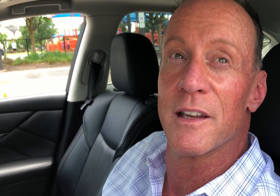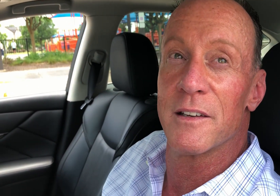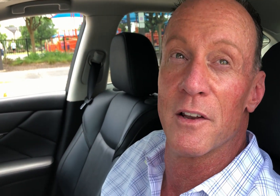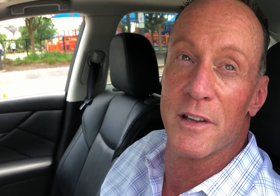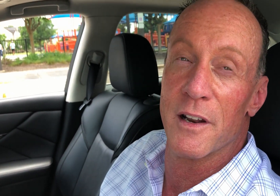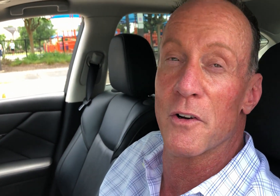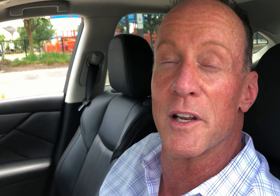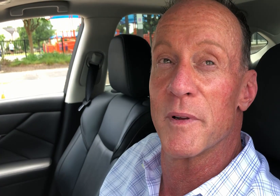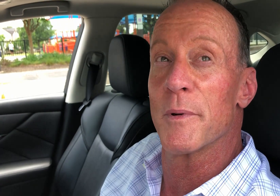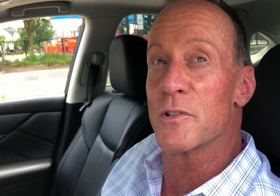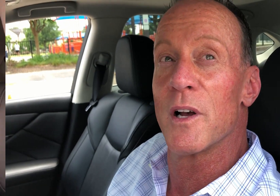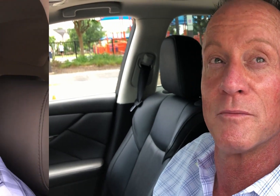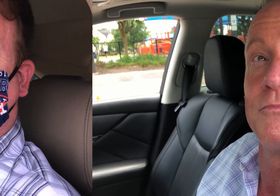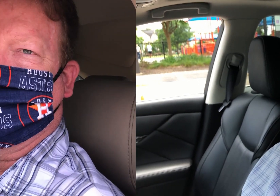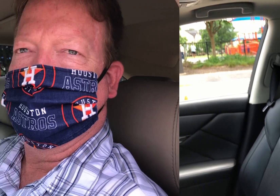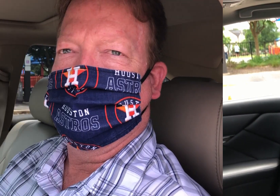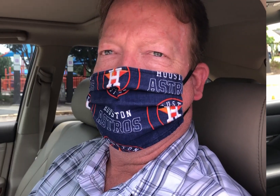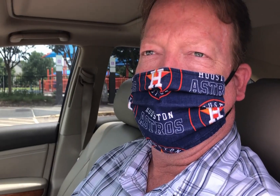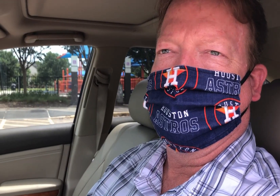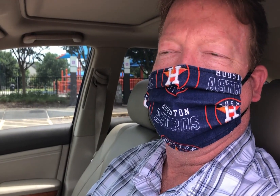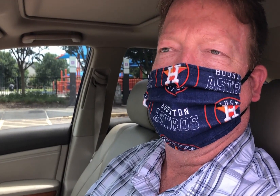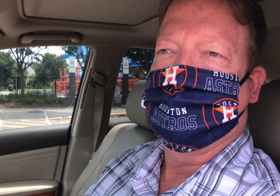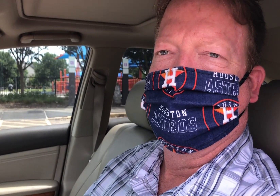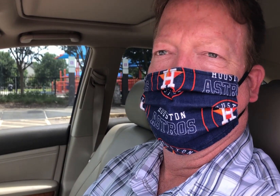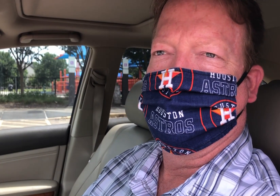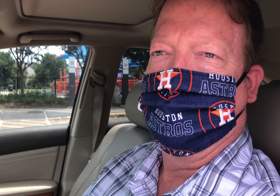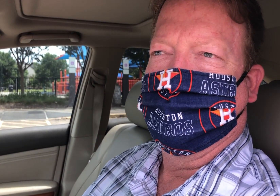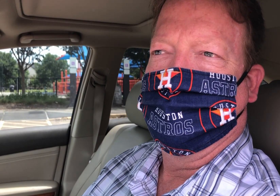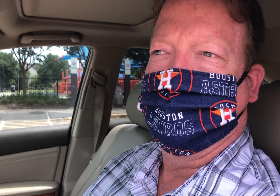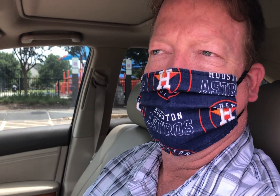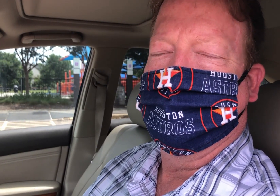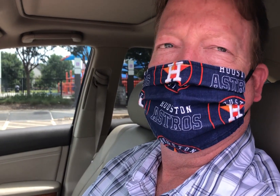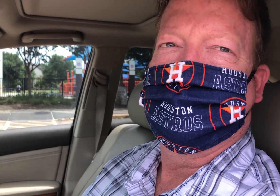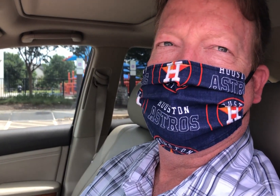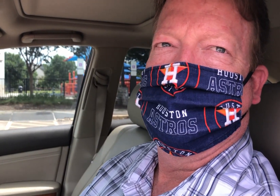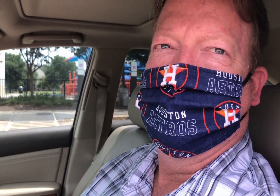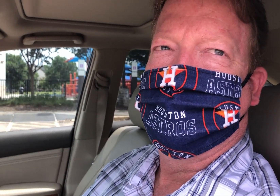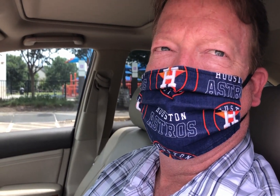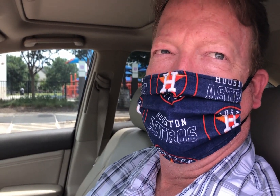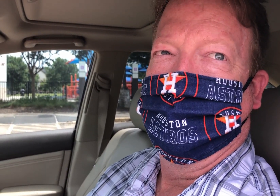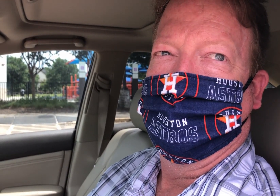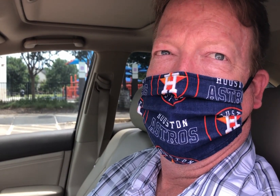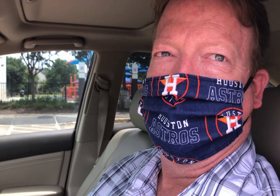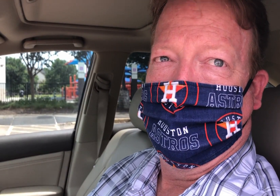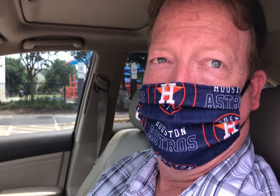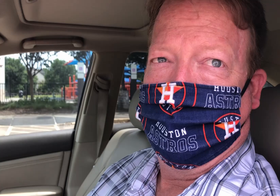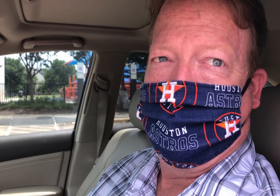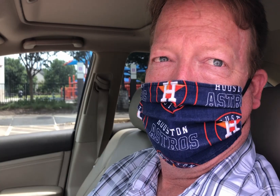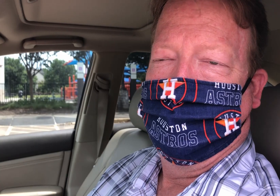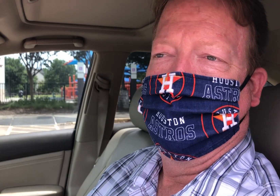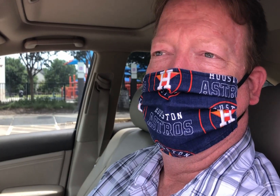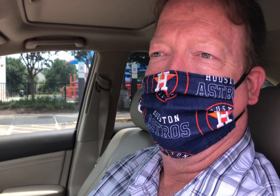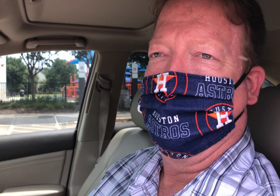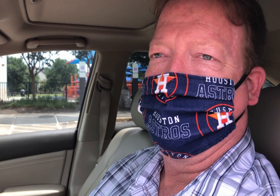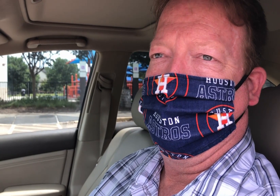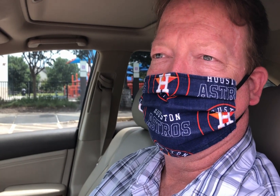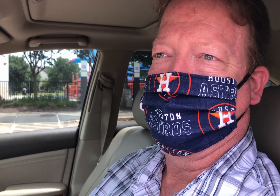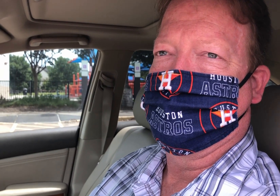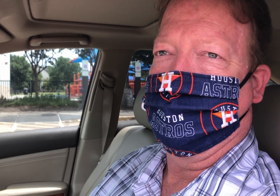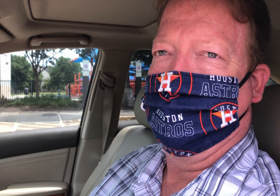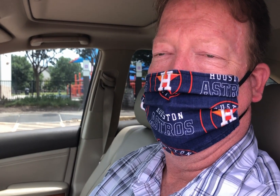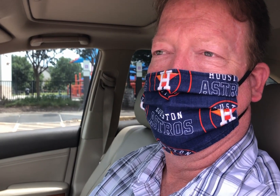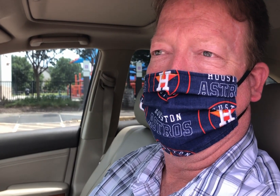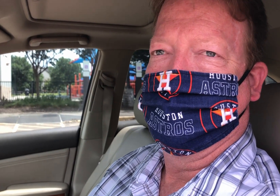and elderly people as well. I think it's important for people to make their own decision on which one they want to go with. But I think